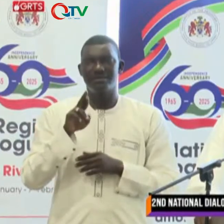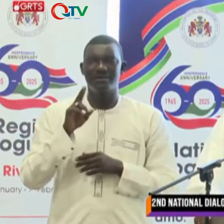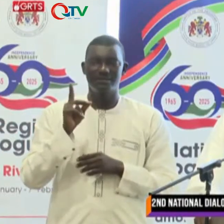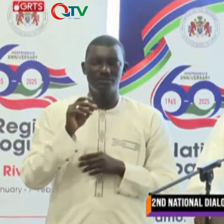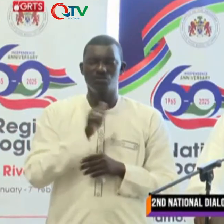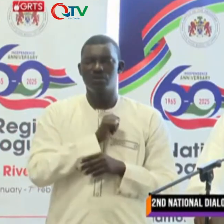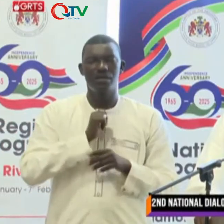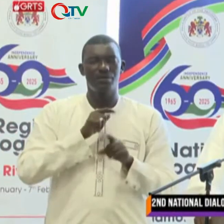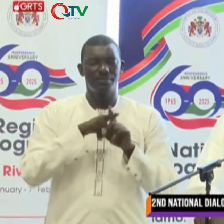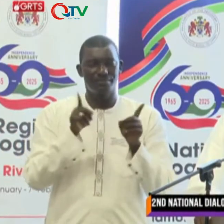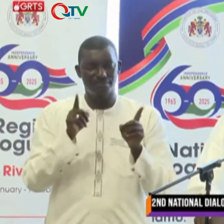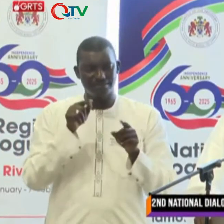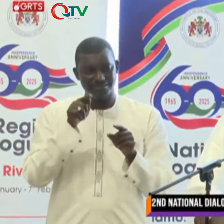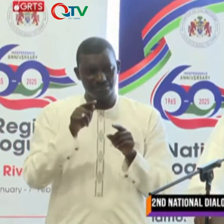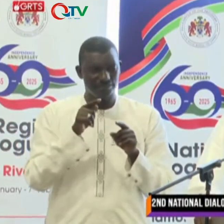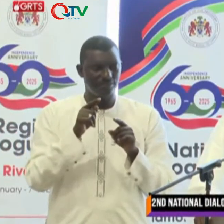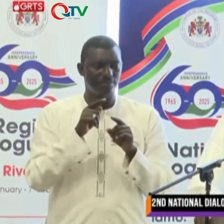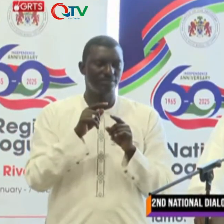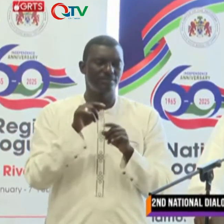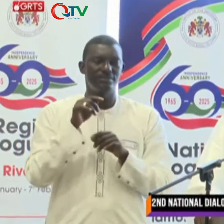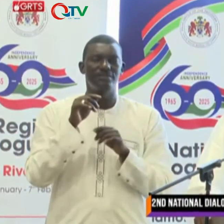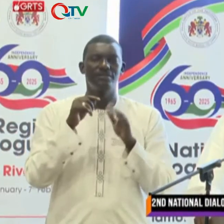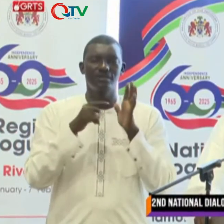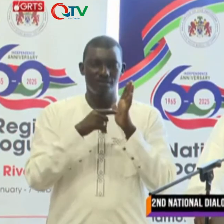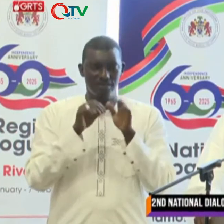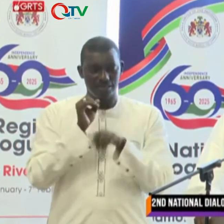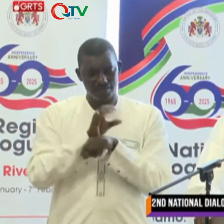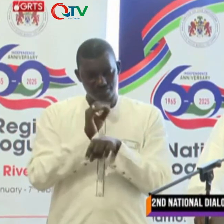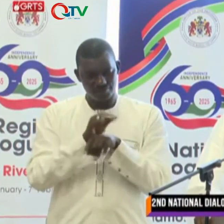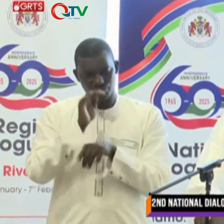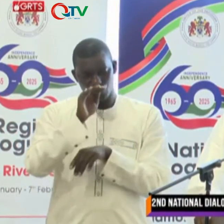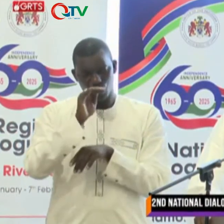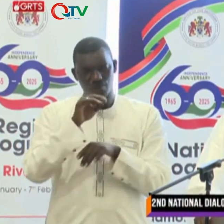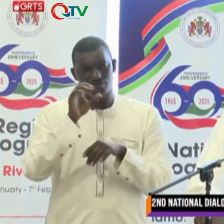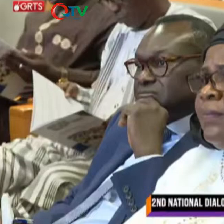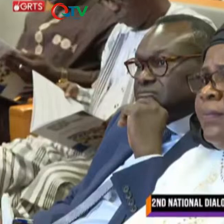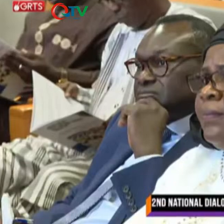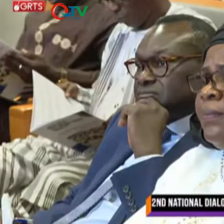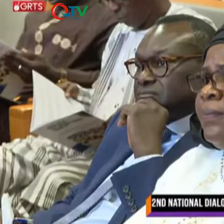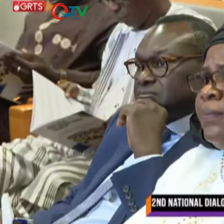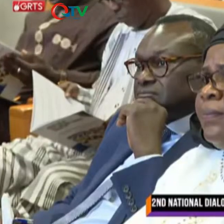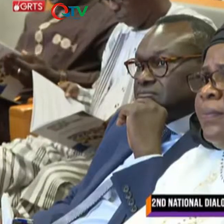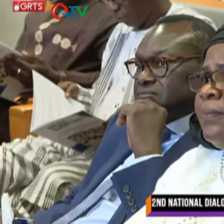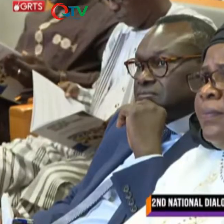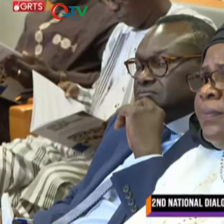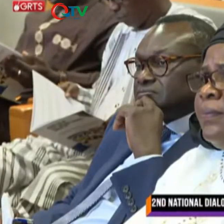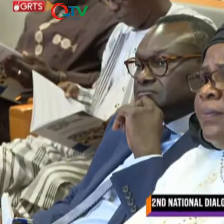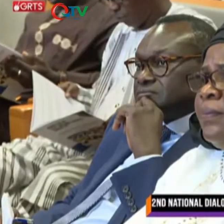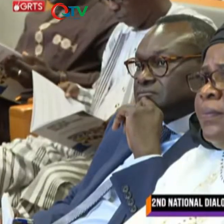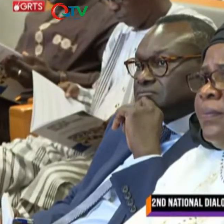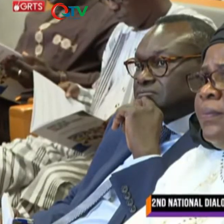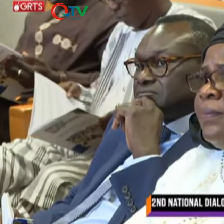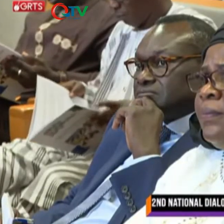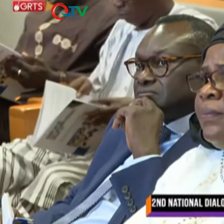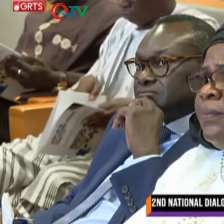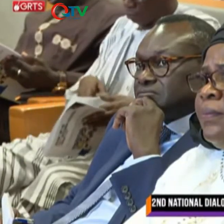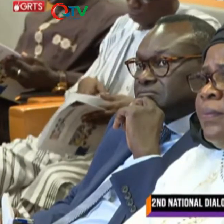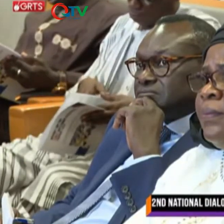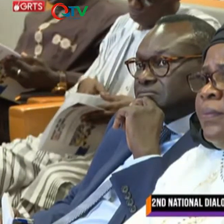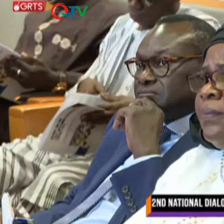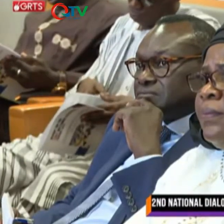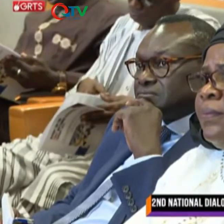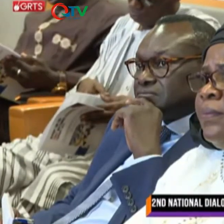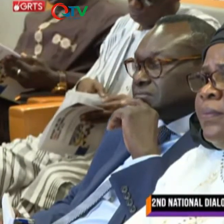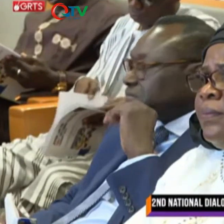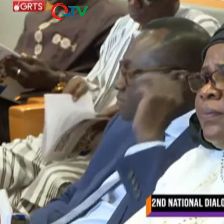differences. This is a divine call to solidarity of mankind, And we must heed the call if we are